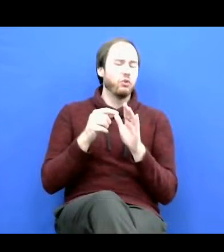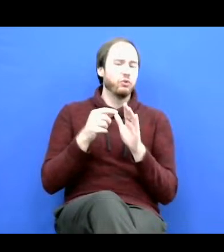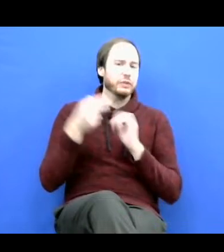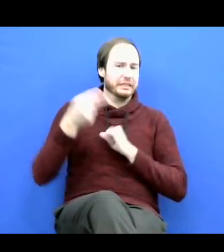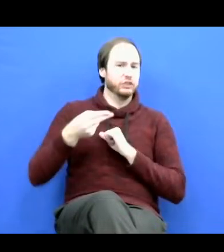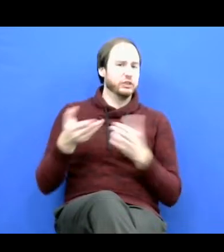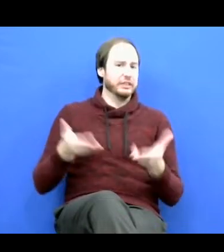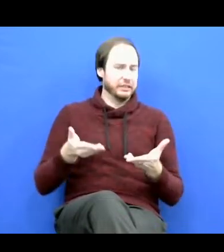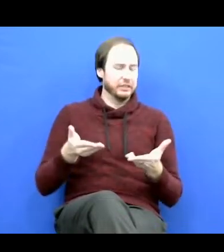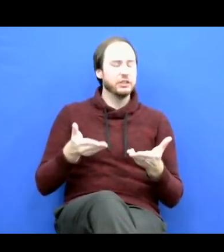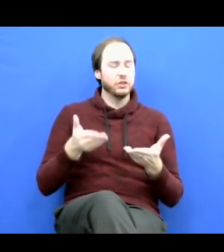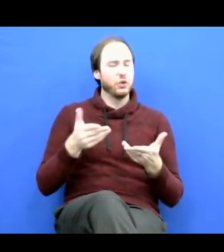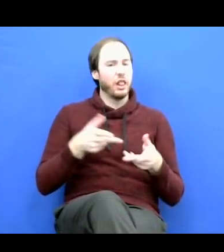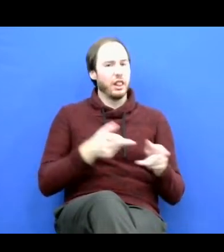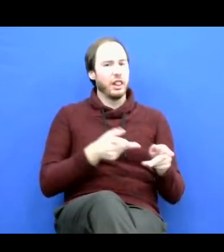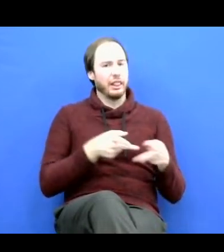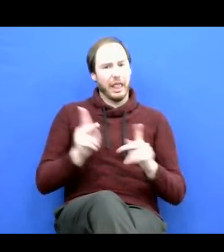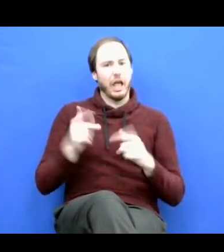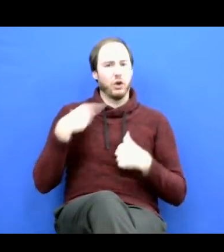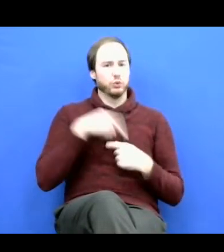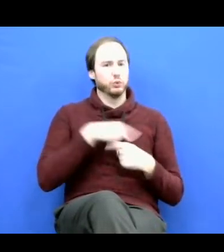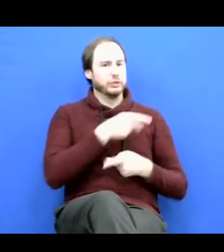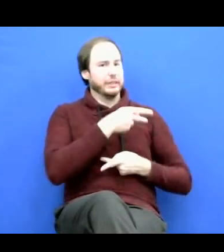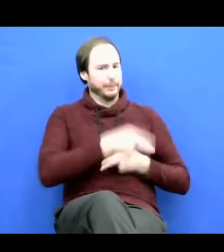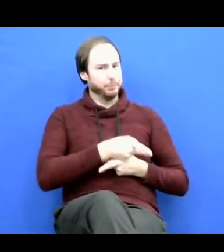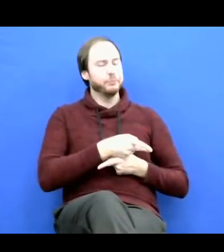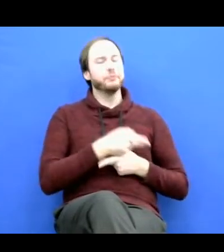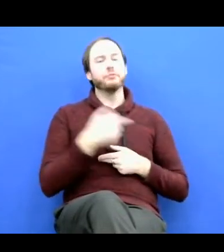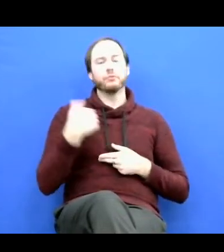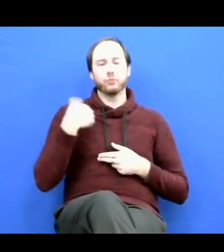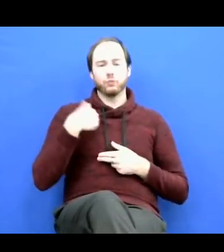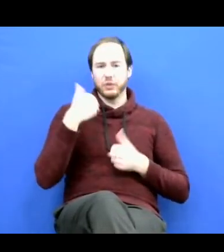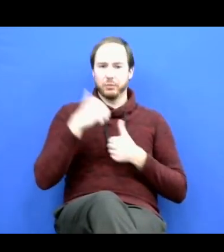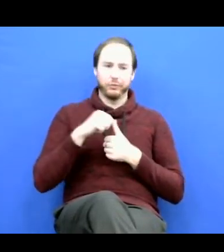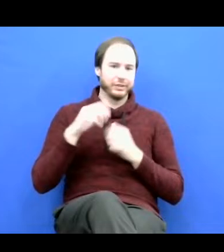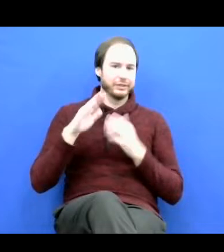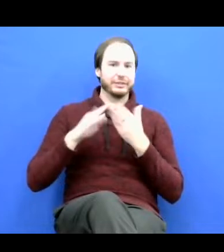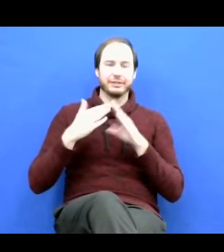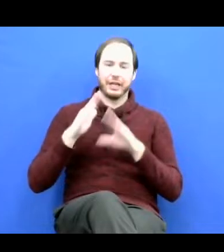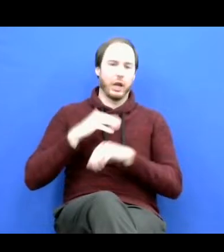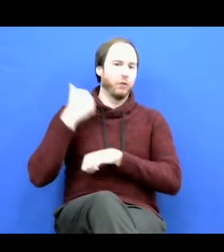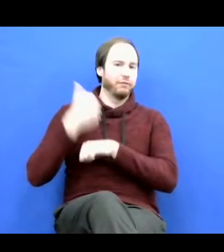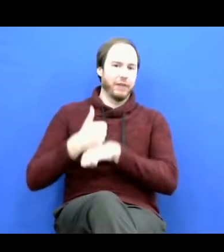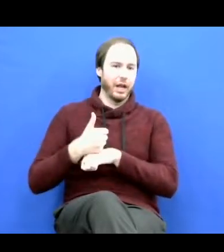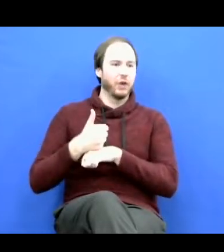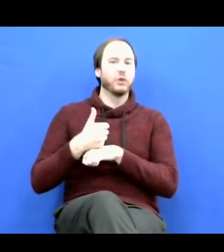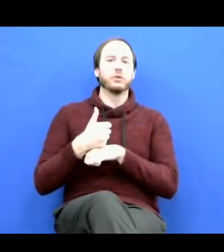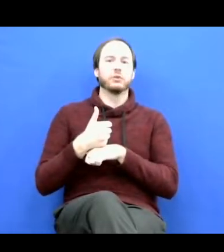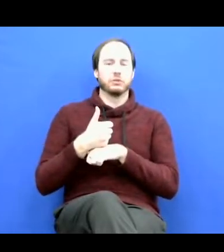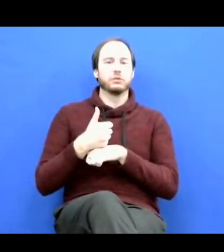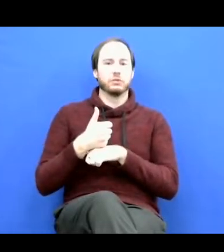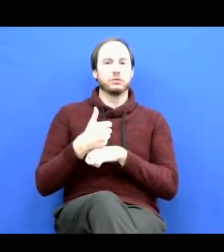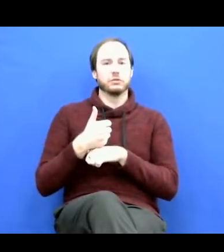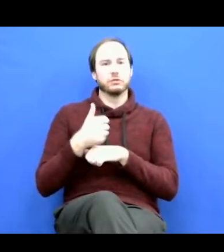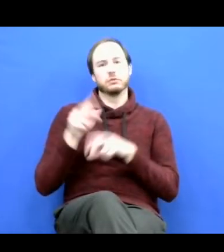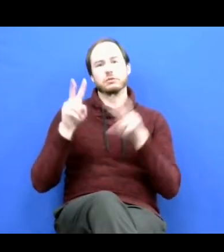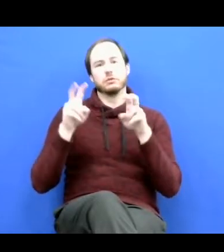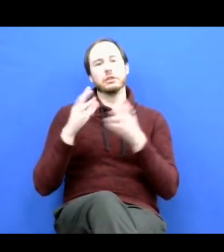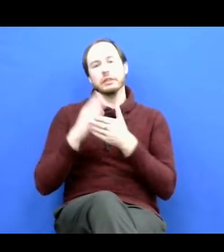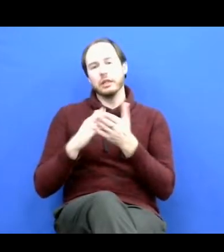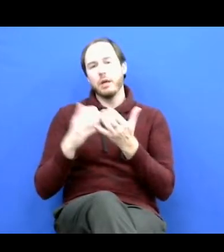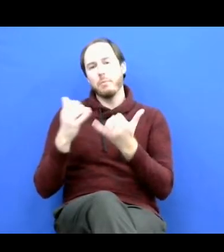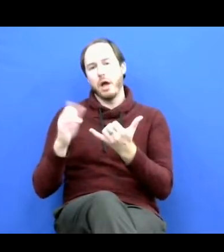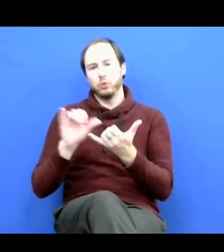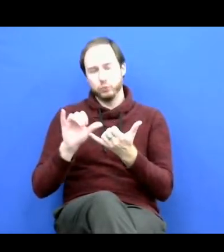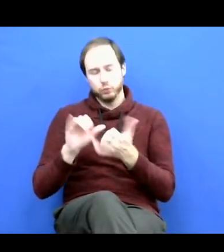So we have stuff from the early founding of the town up through, some of them more, I'll call modern history.